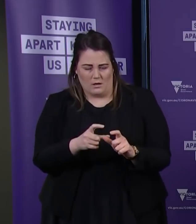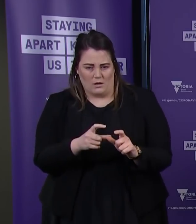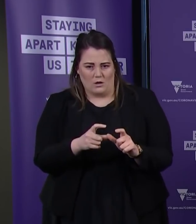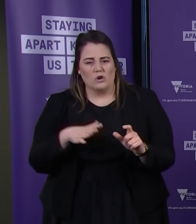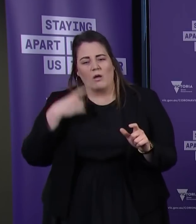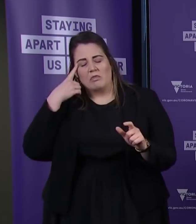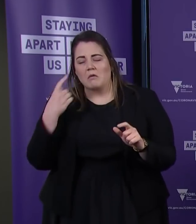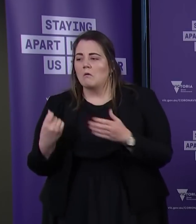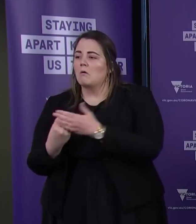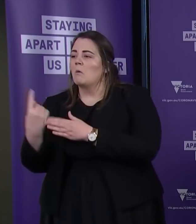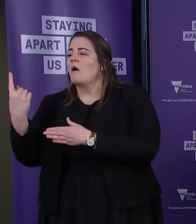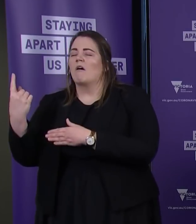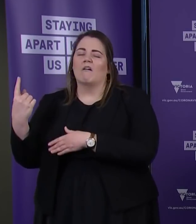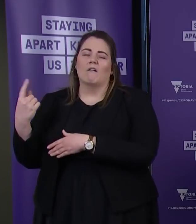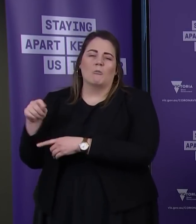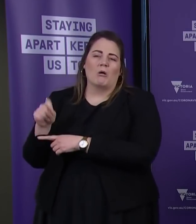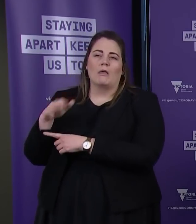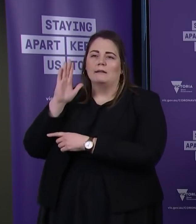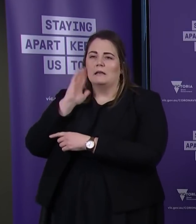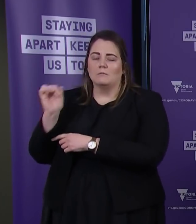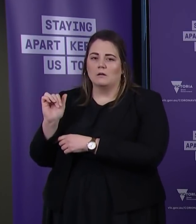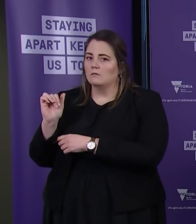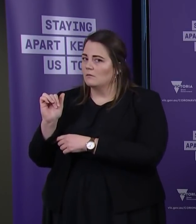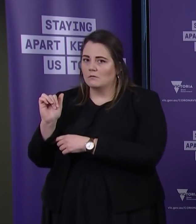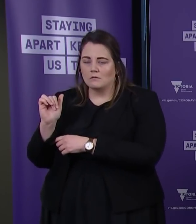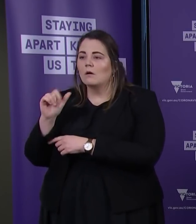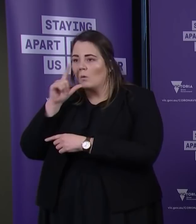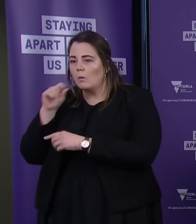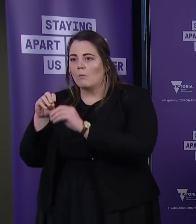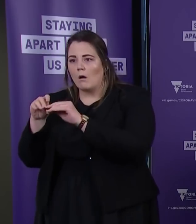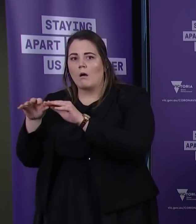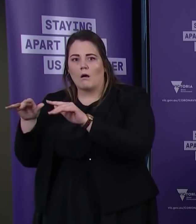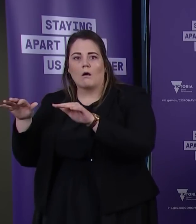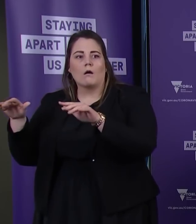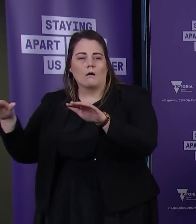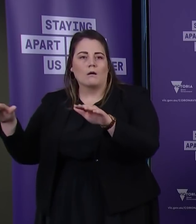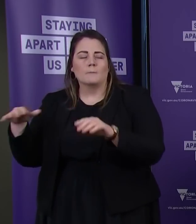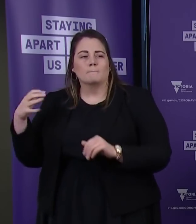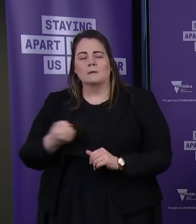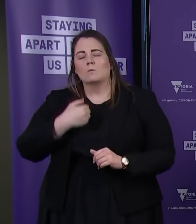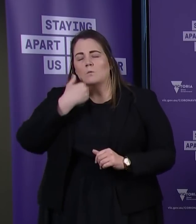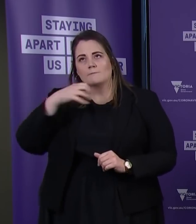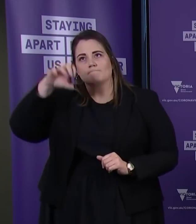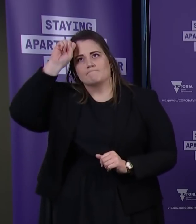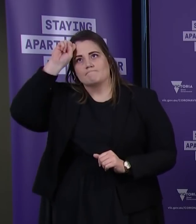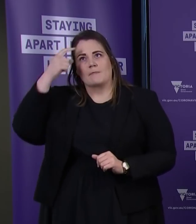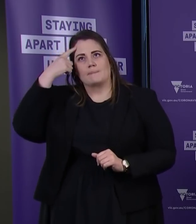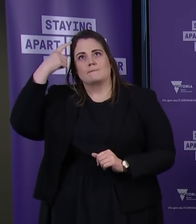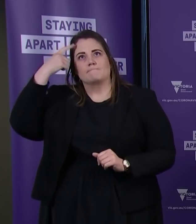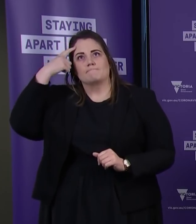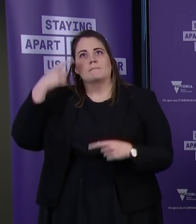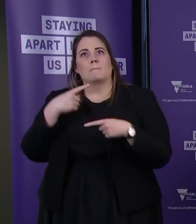one case or a few dozen active cases means that we never have to think about